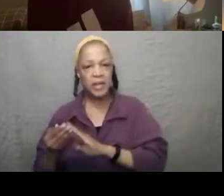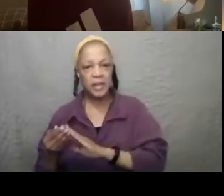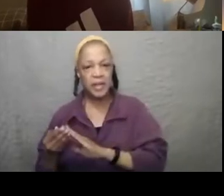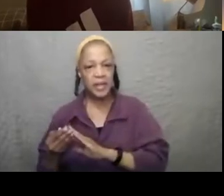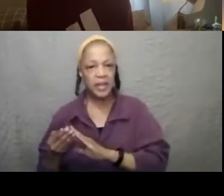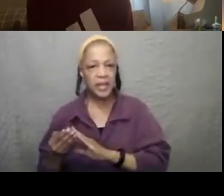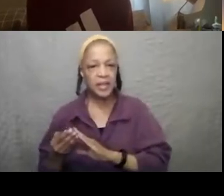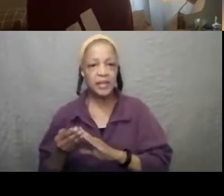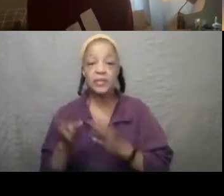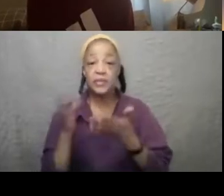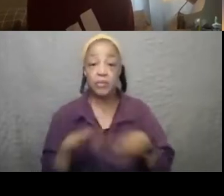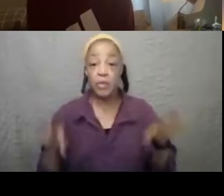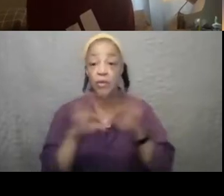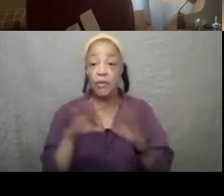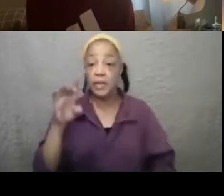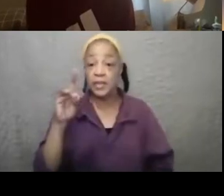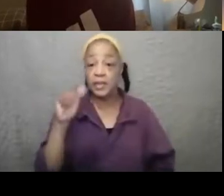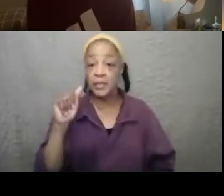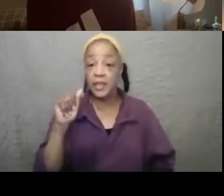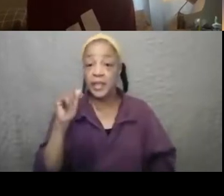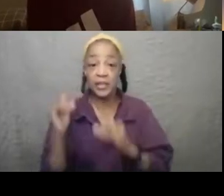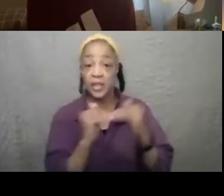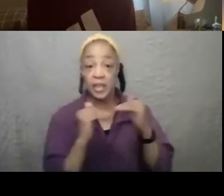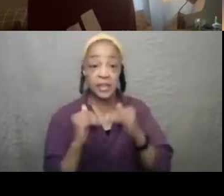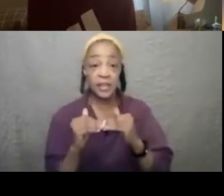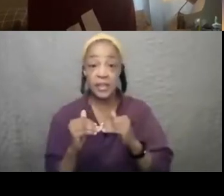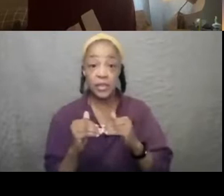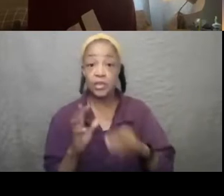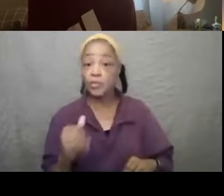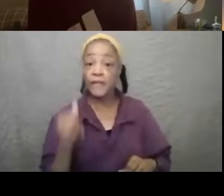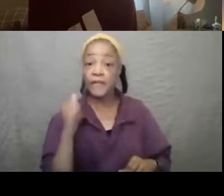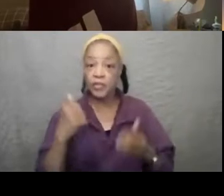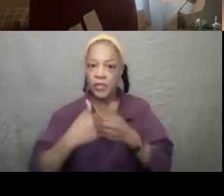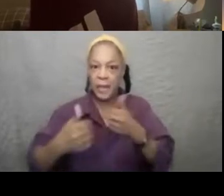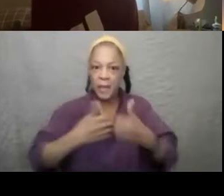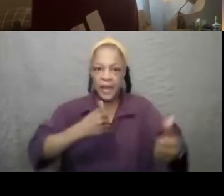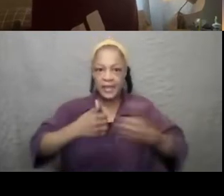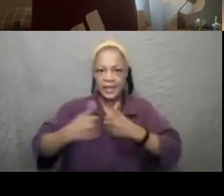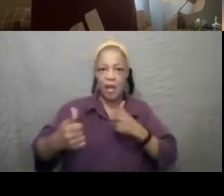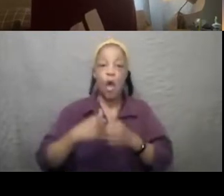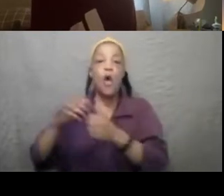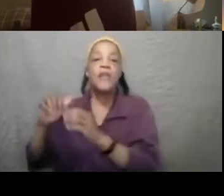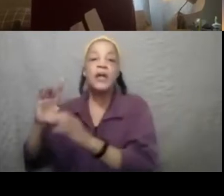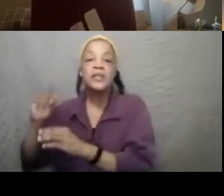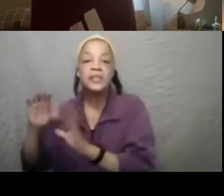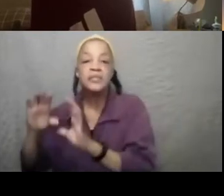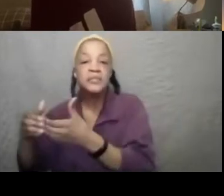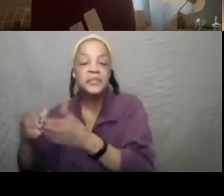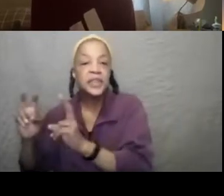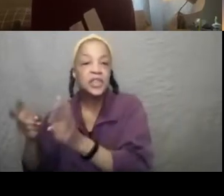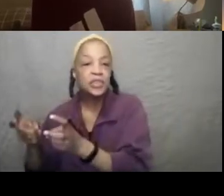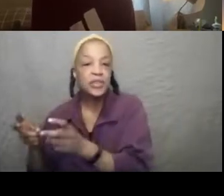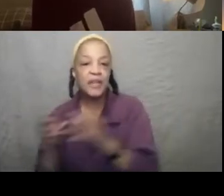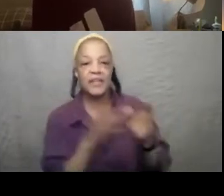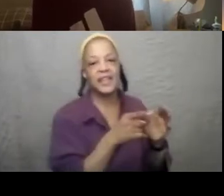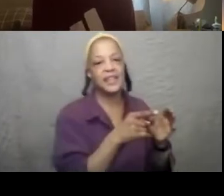takeaway for disability justice has been to refuse to separate those, to say, oh no, these are disability issues and these